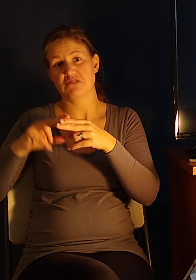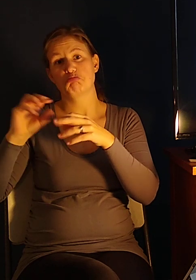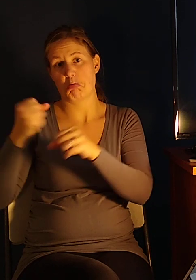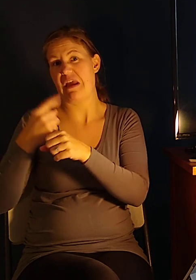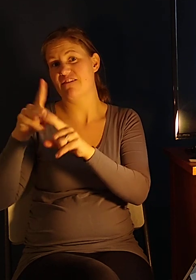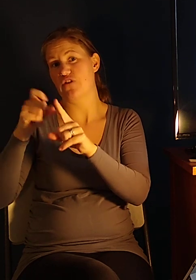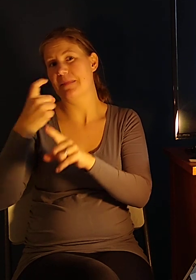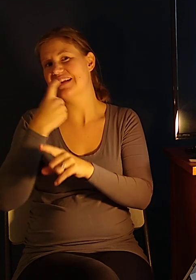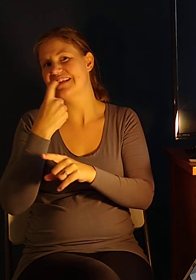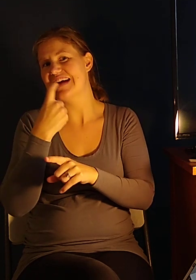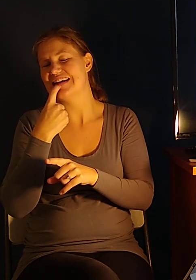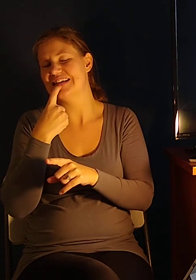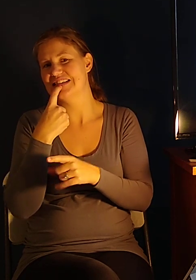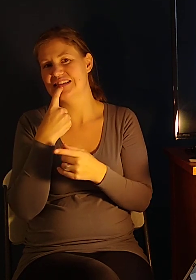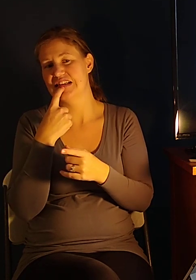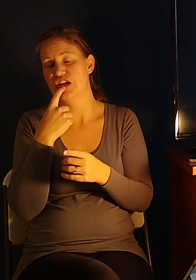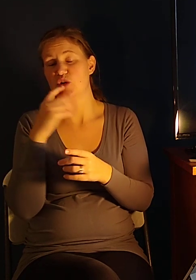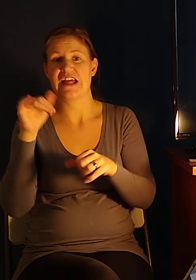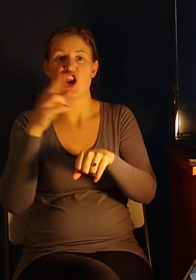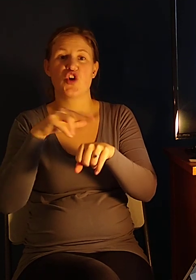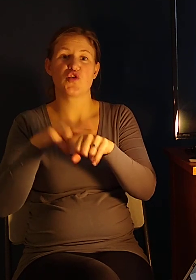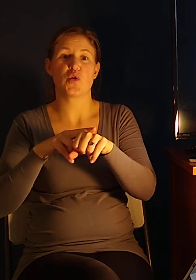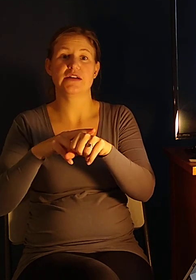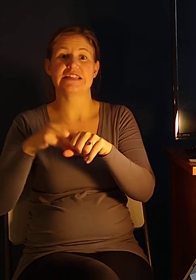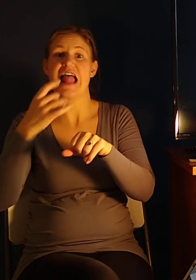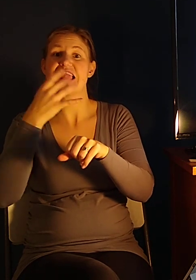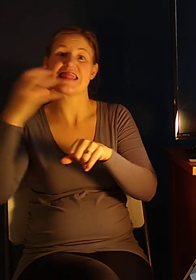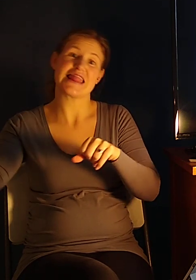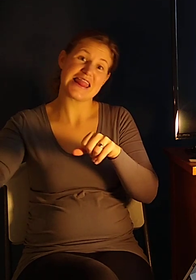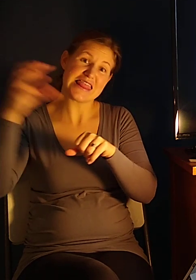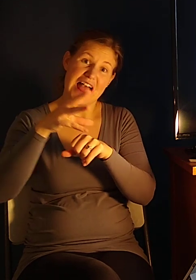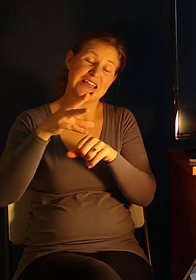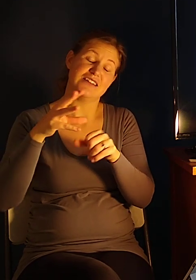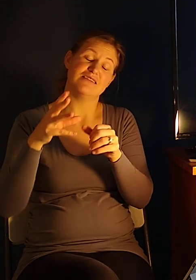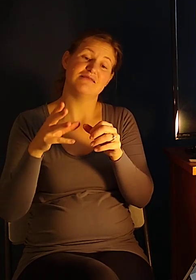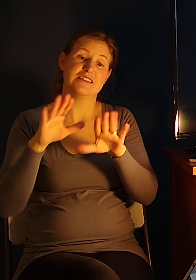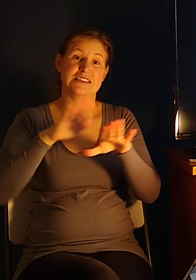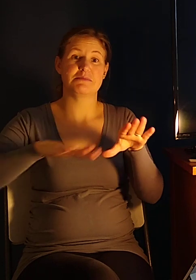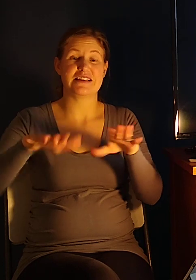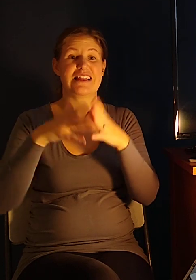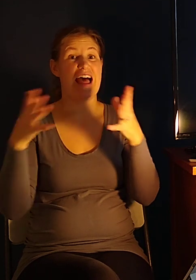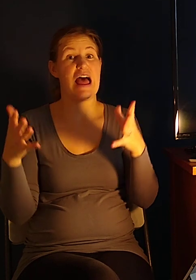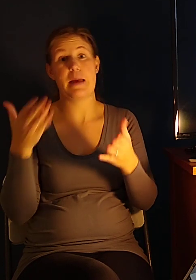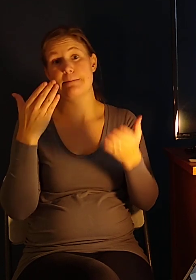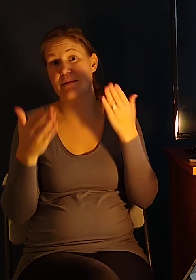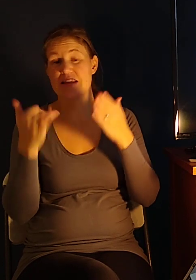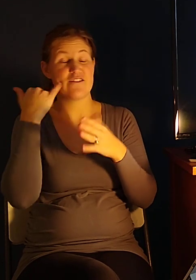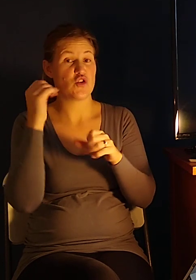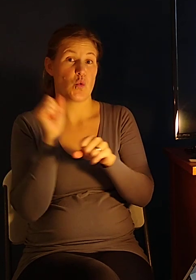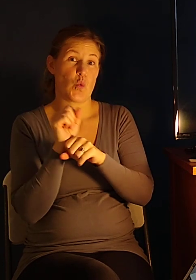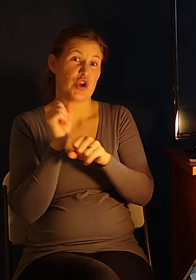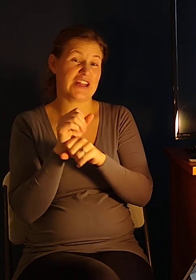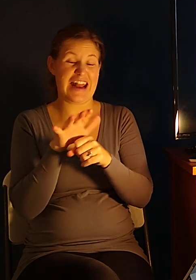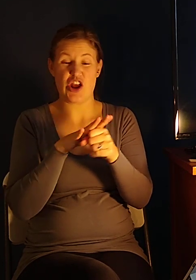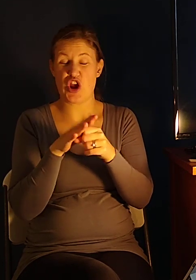glass, which would, of course, light the spaces. And I don't know if you've ever worked in a space that has no windows, but it's